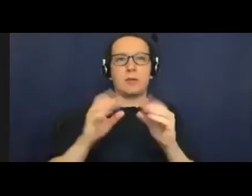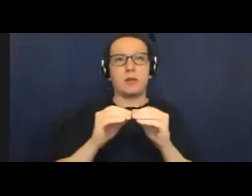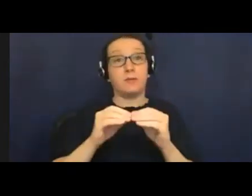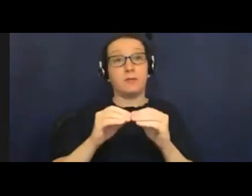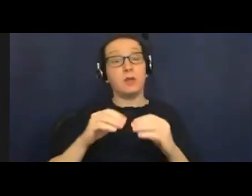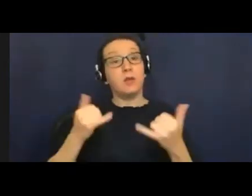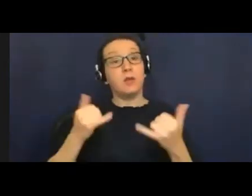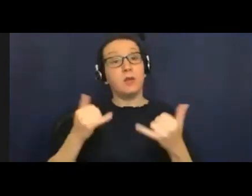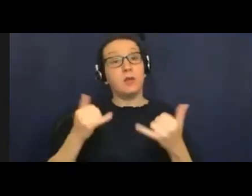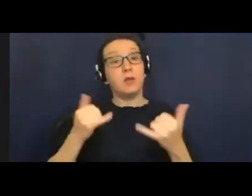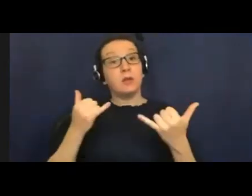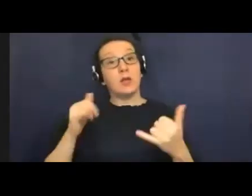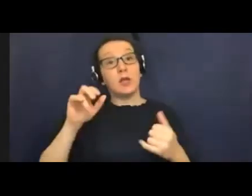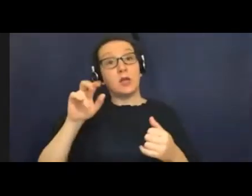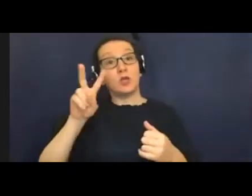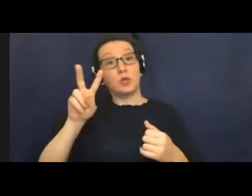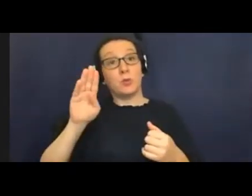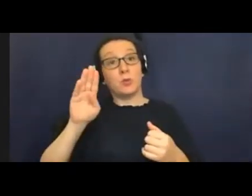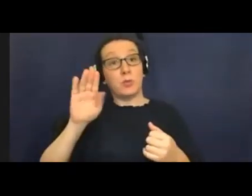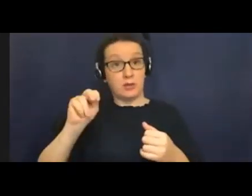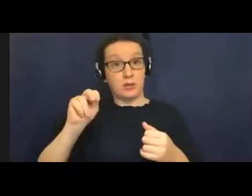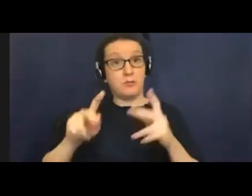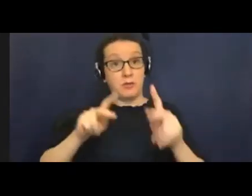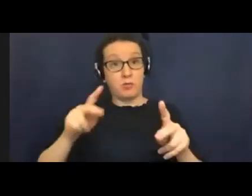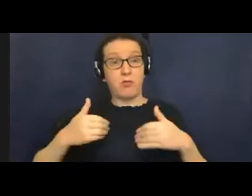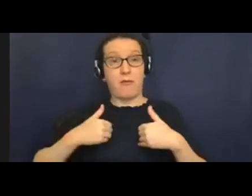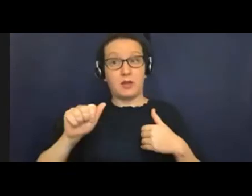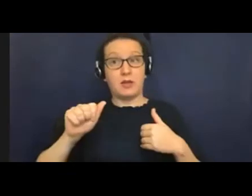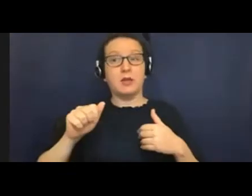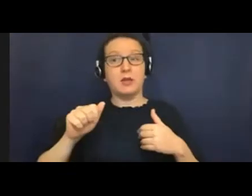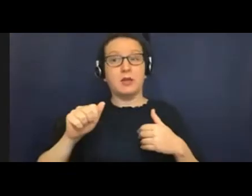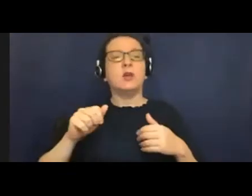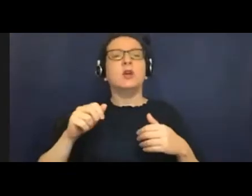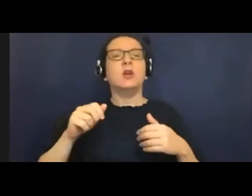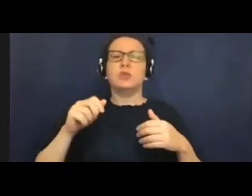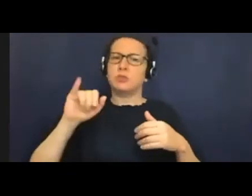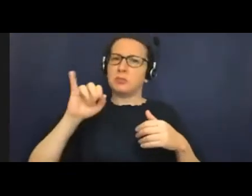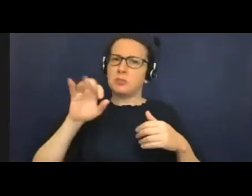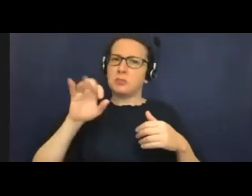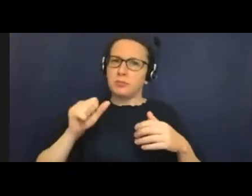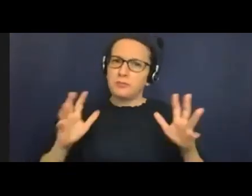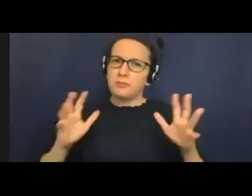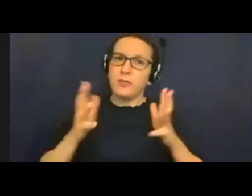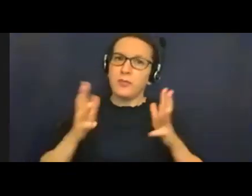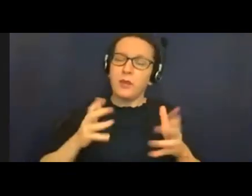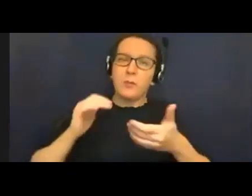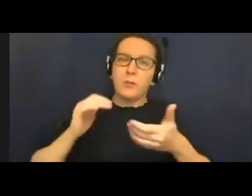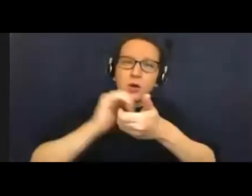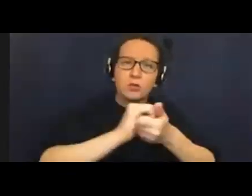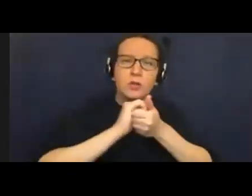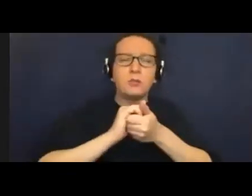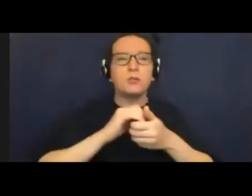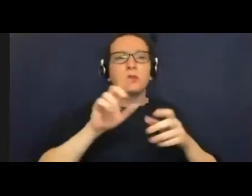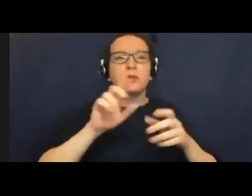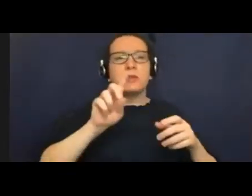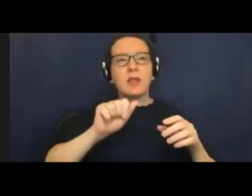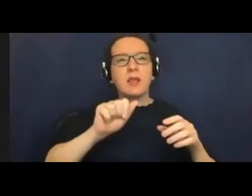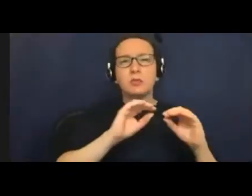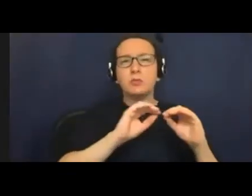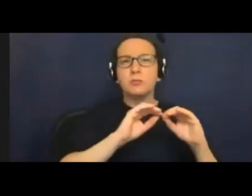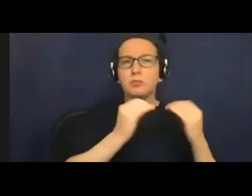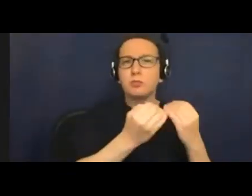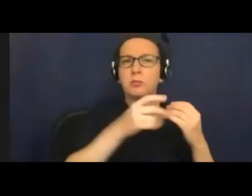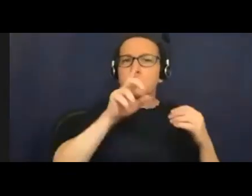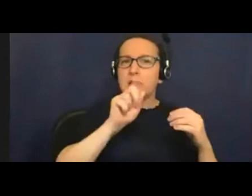the fostering of partnerships among disabled persons organizations, civil society, and